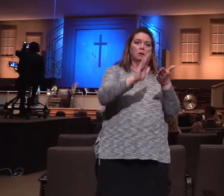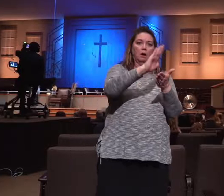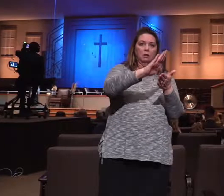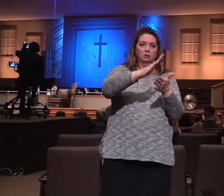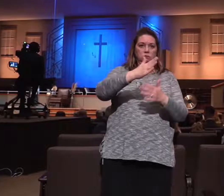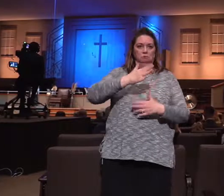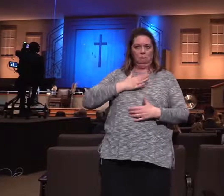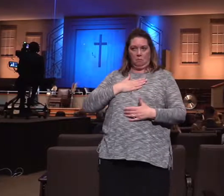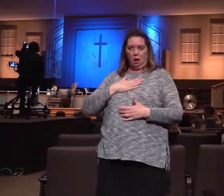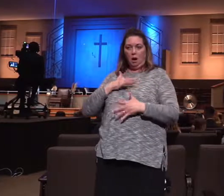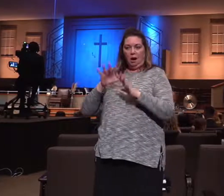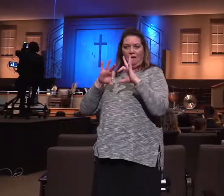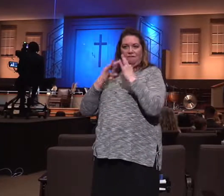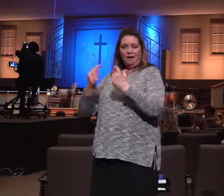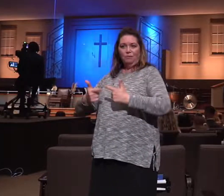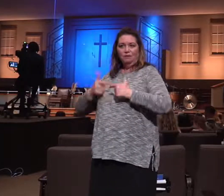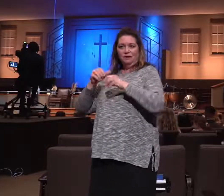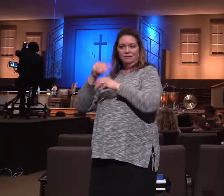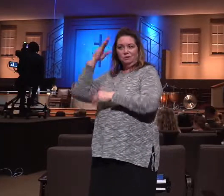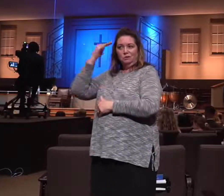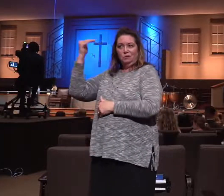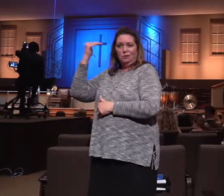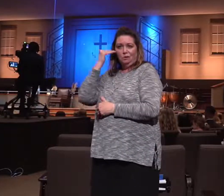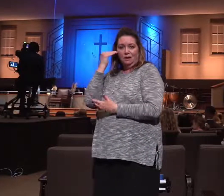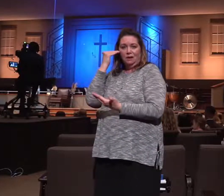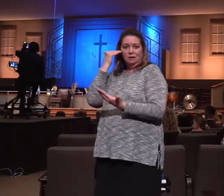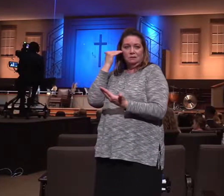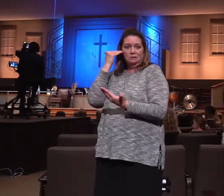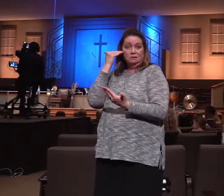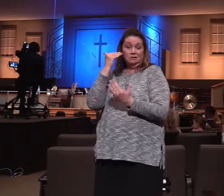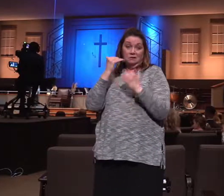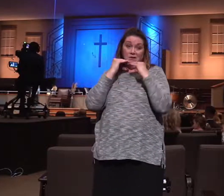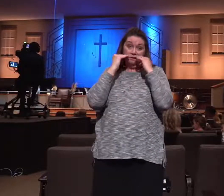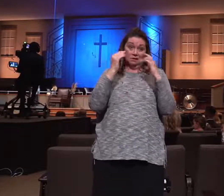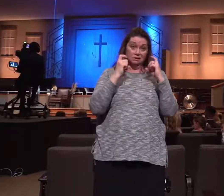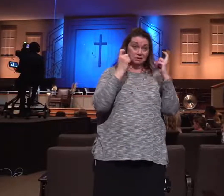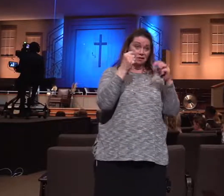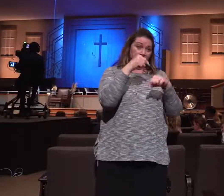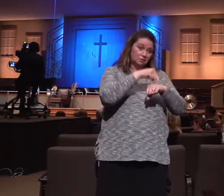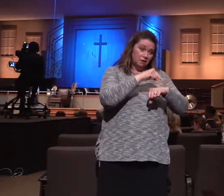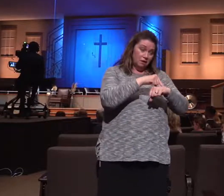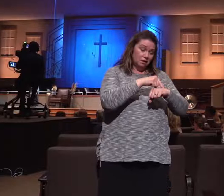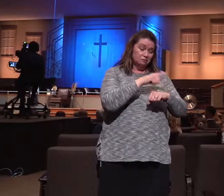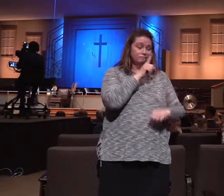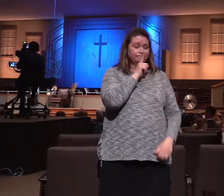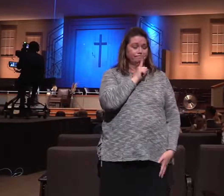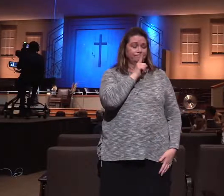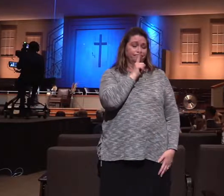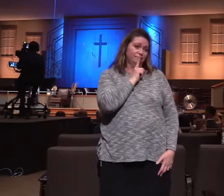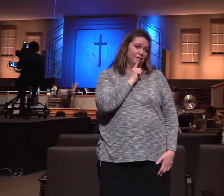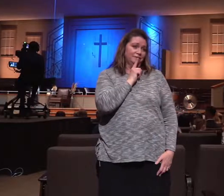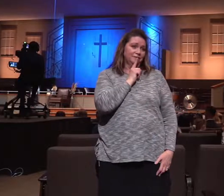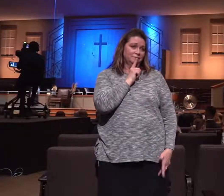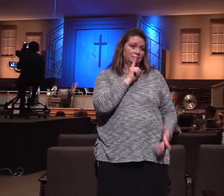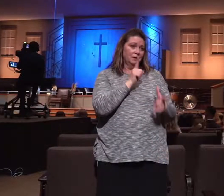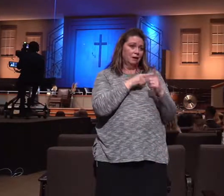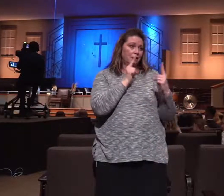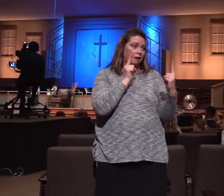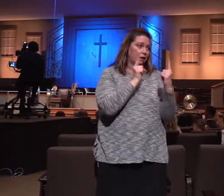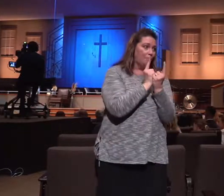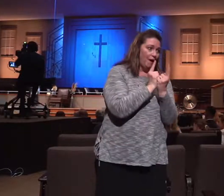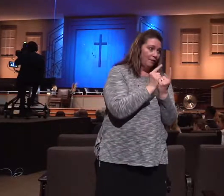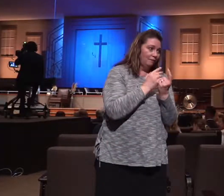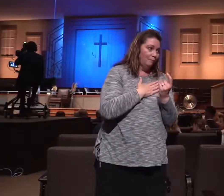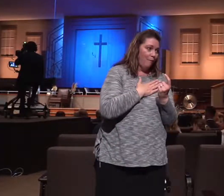and Thanksgiving came, and it was a lonely time. That's when I fell in love with Terry, and the rest is